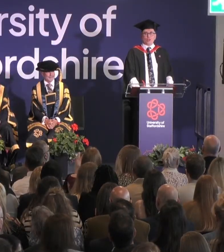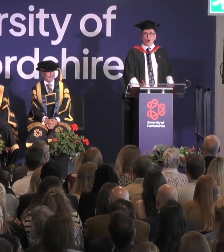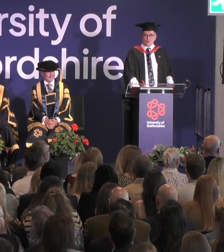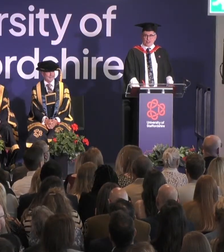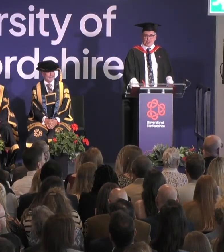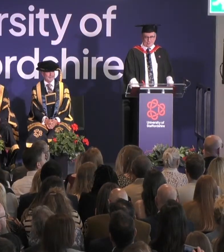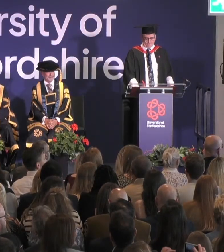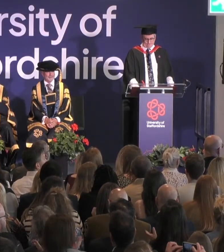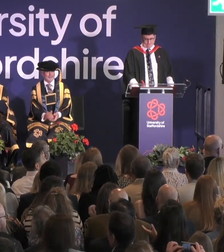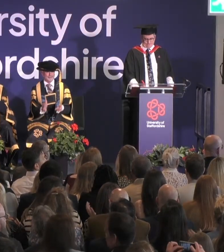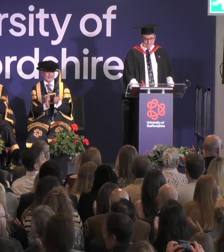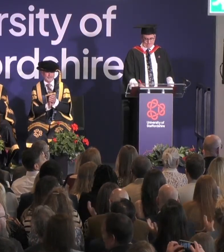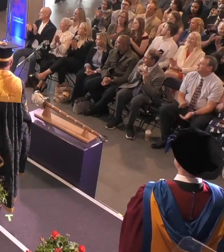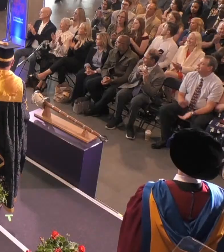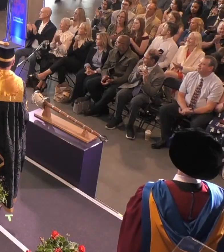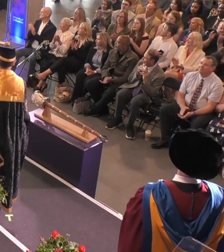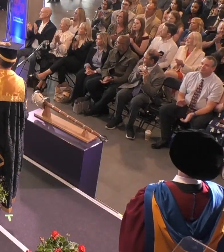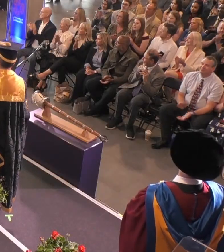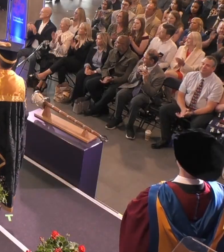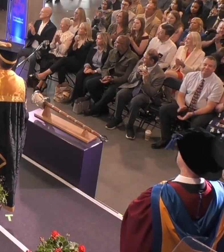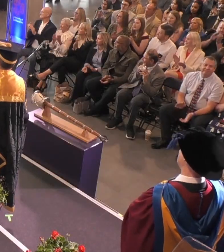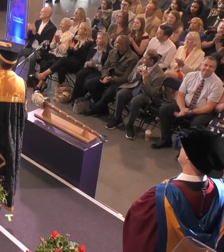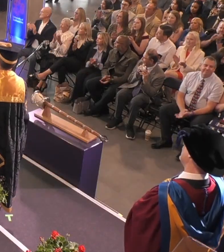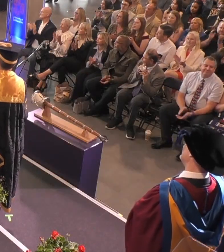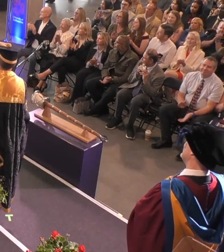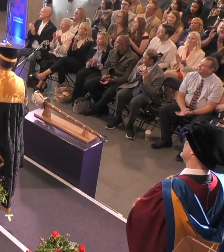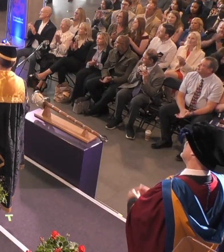Hayley Horrigan.